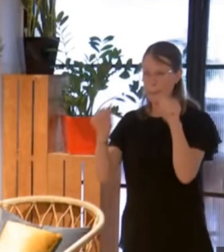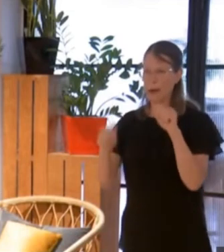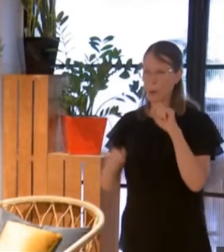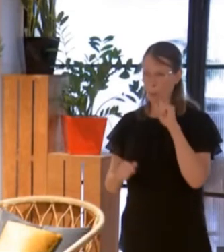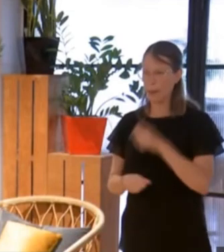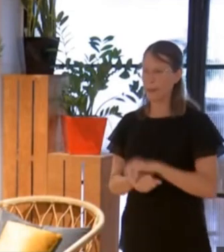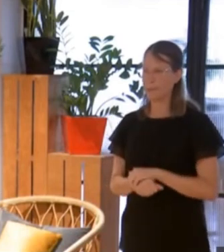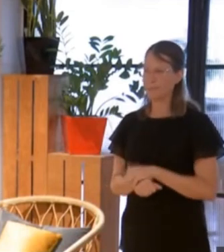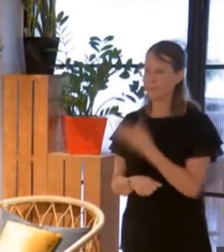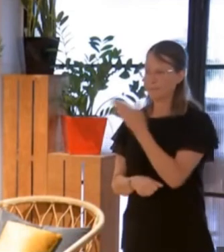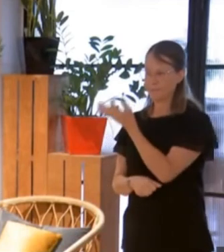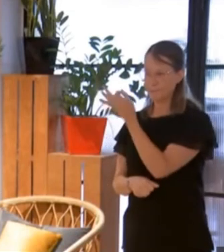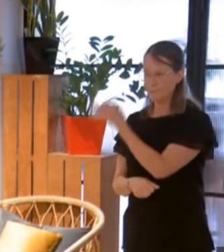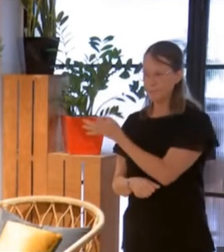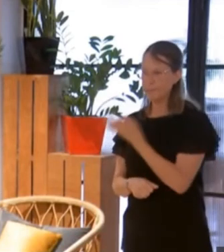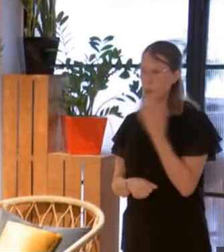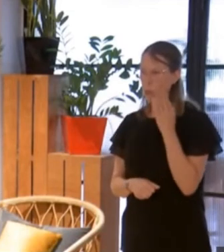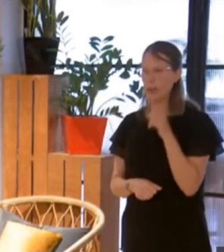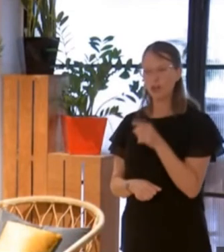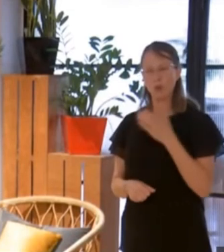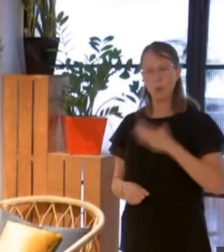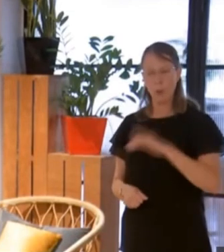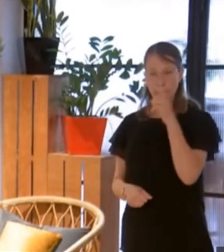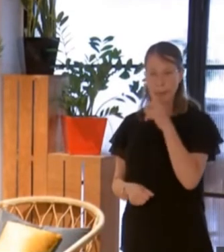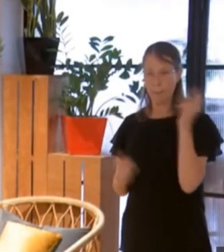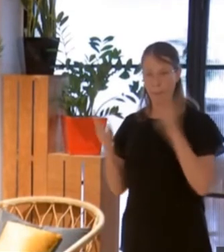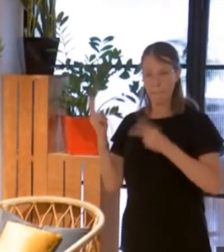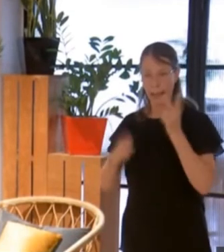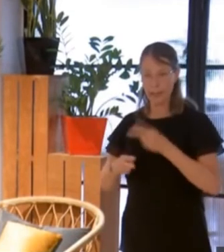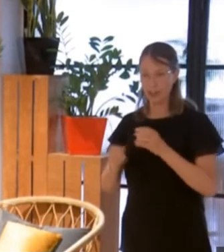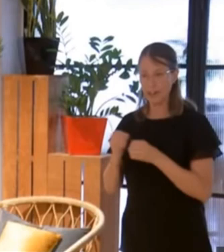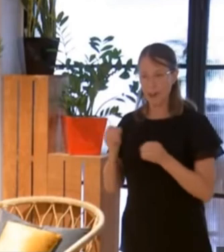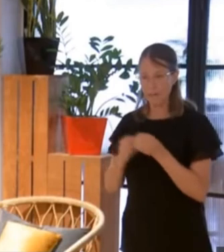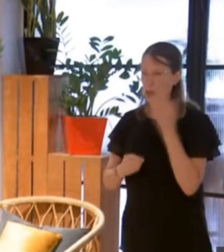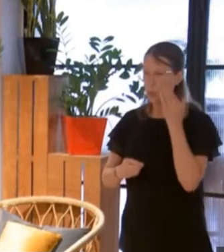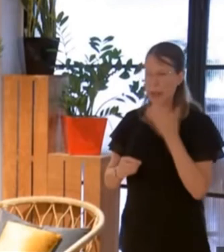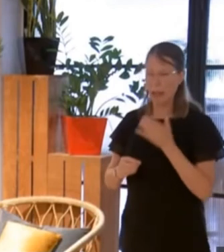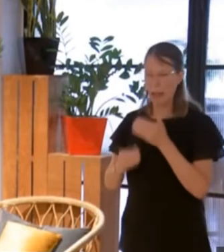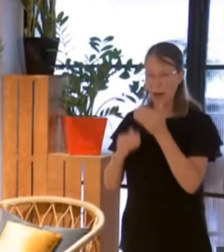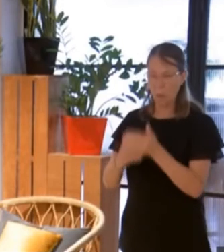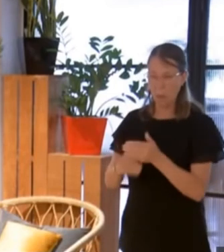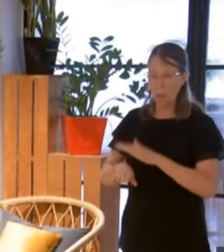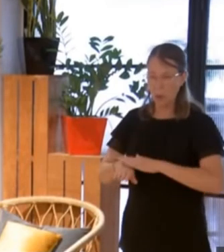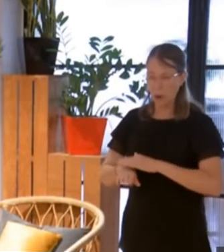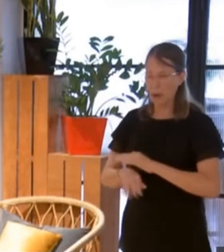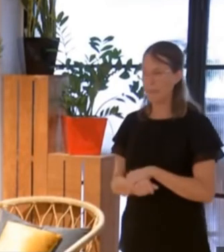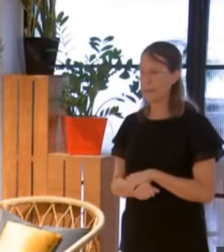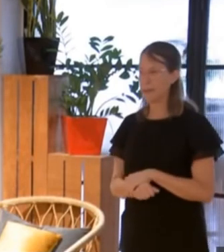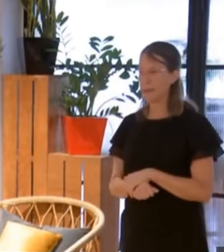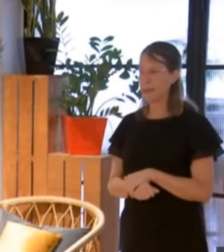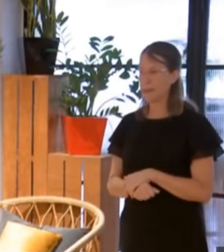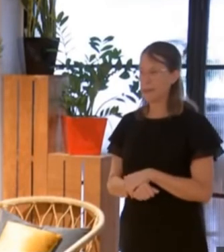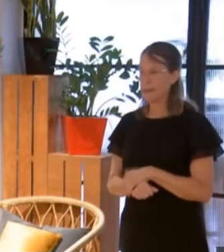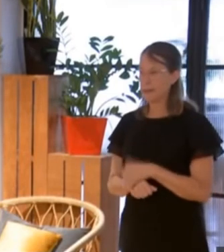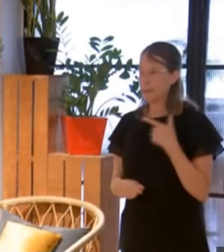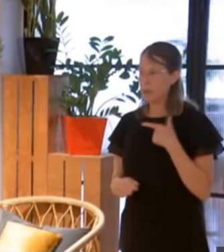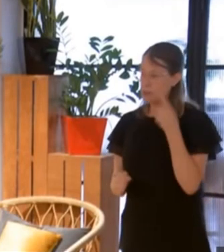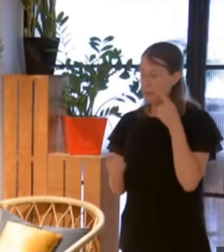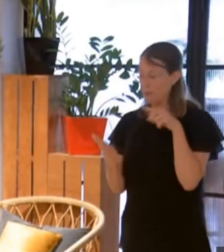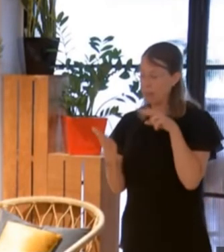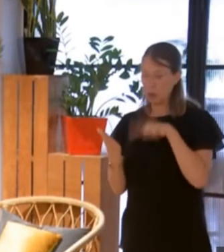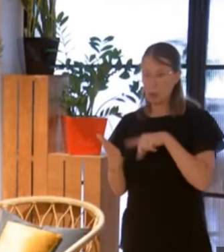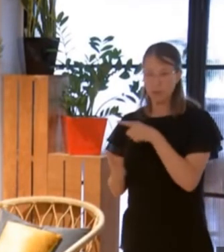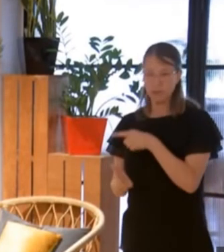Premier, when do you want people to come back to the office? Because at the moment, the government's strong advice to people, and pointing from your media